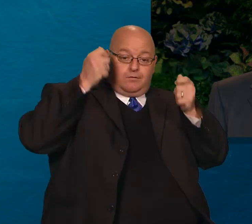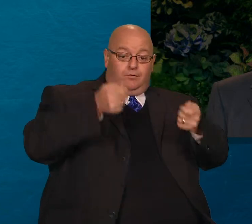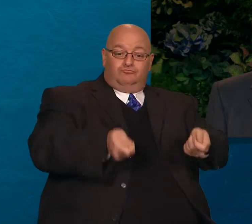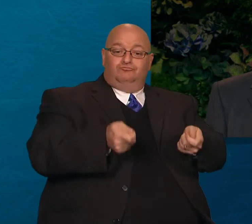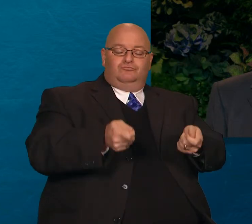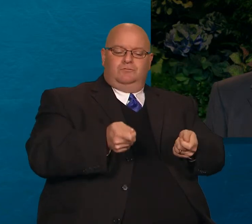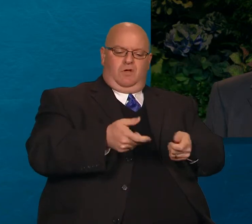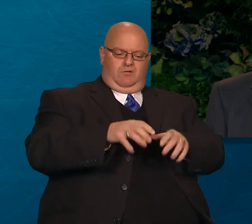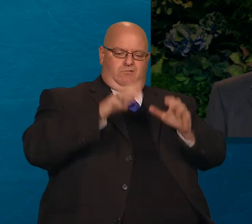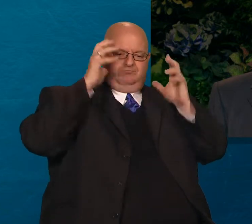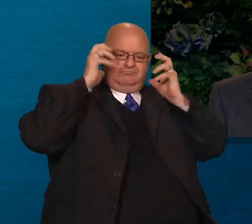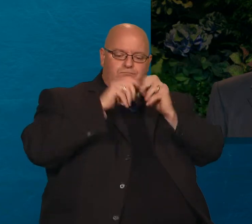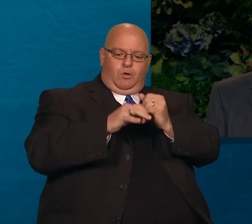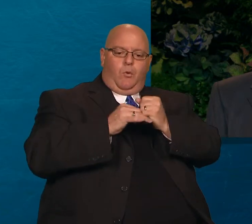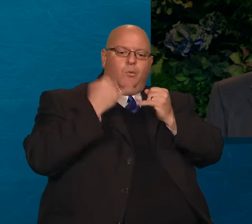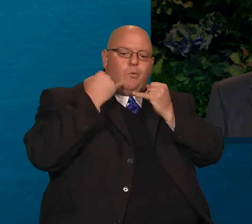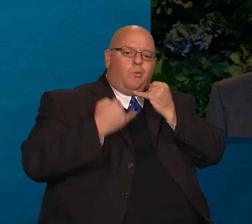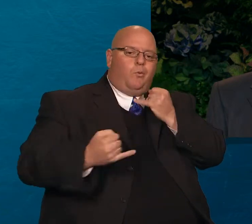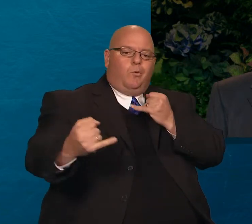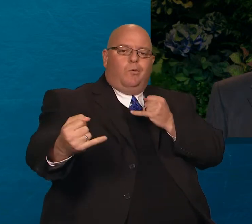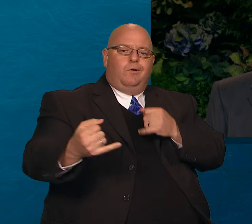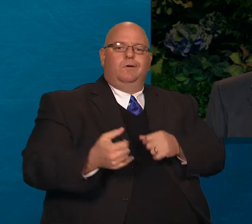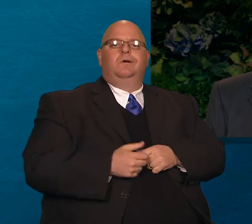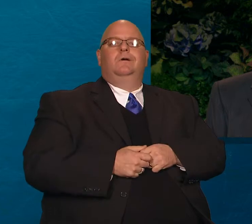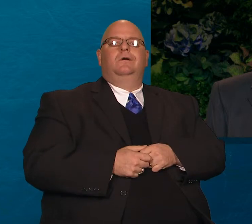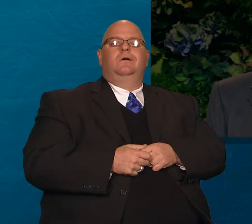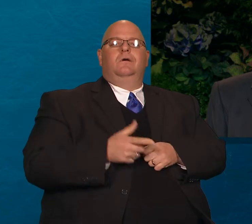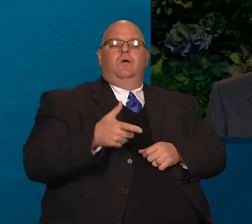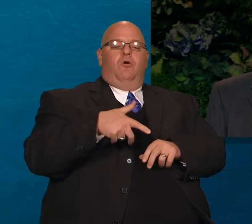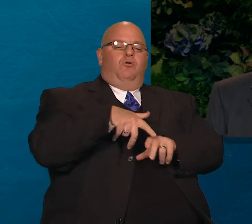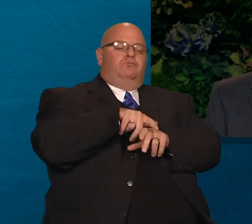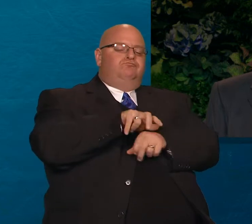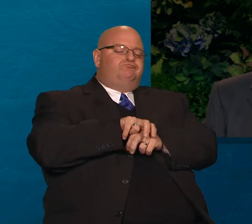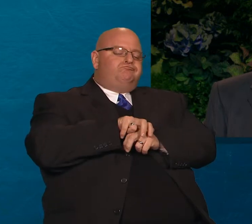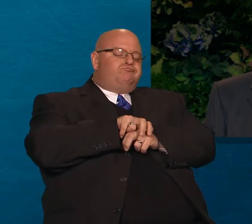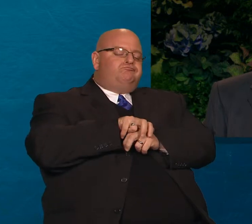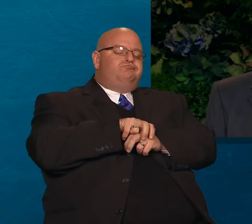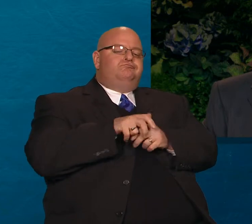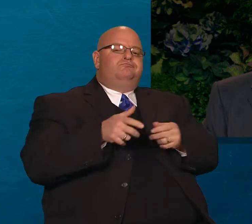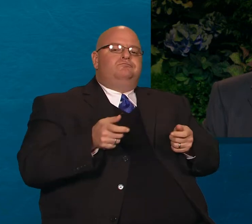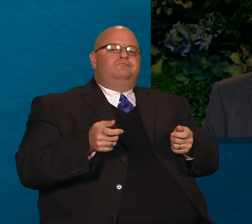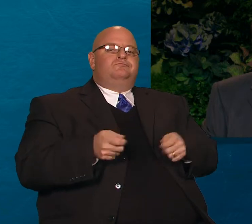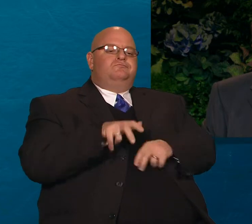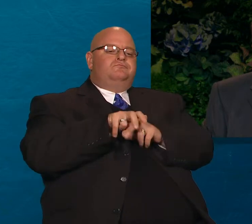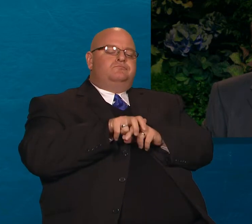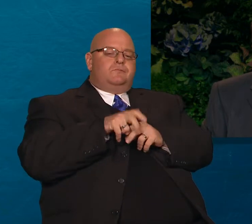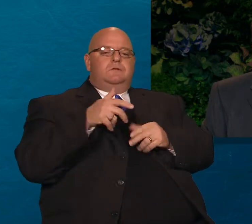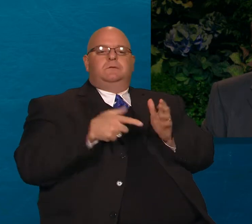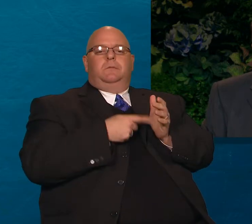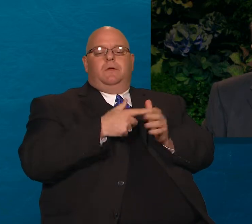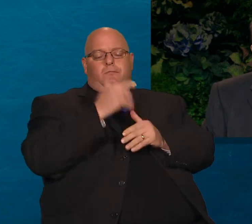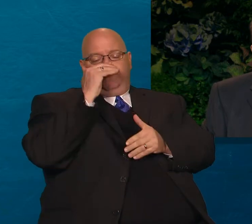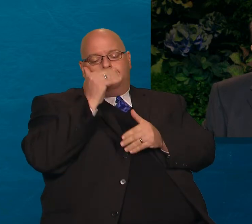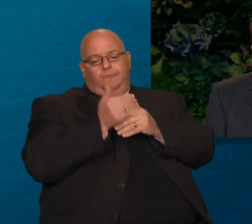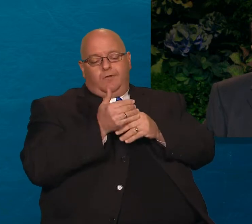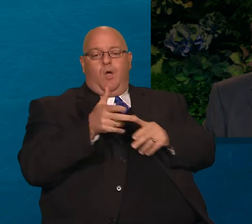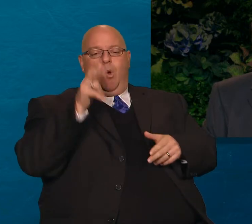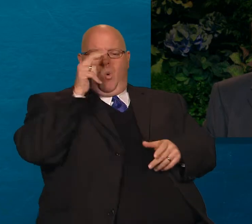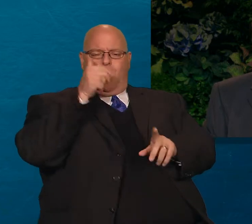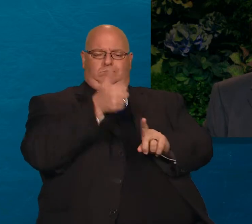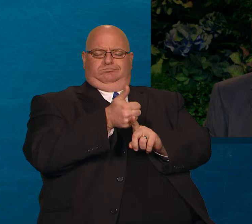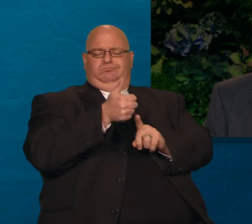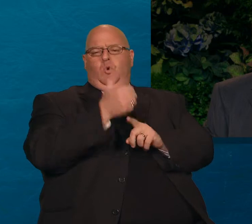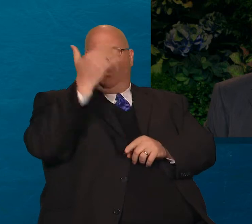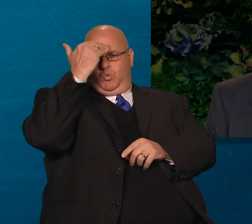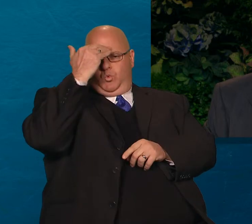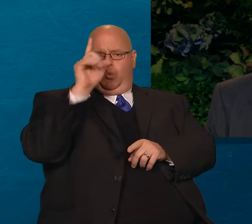but a halter. He was occasionally slouched down in the saddle, dozing, since the horse knew